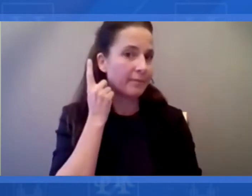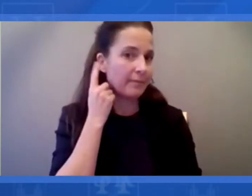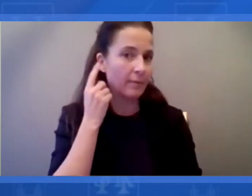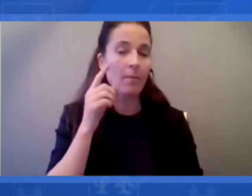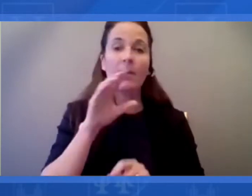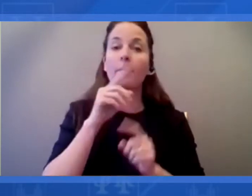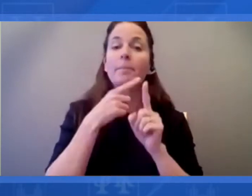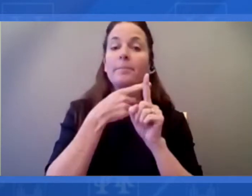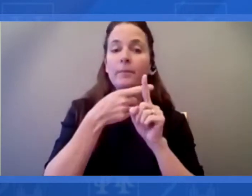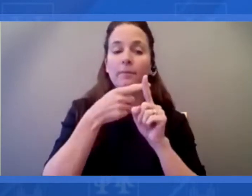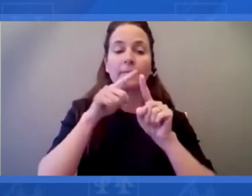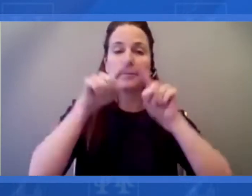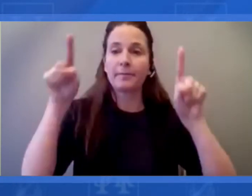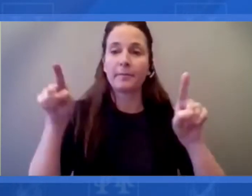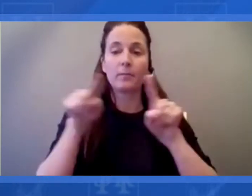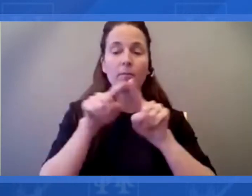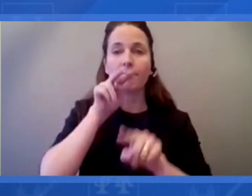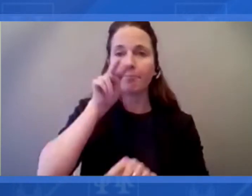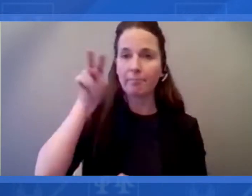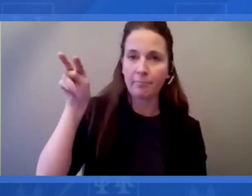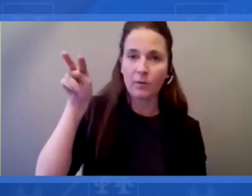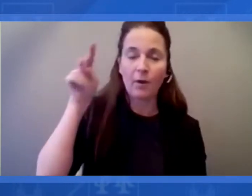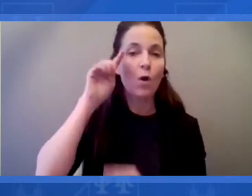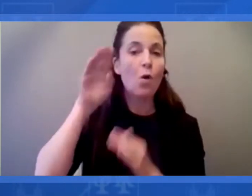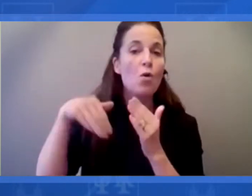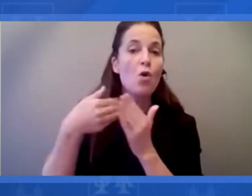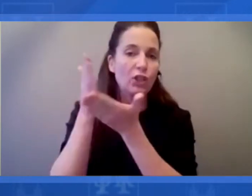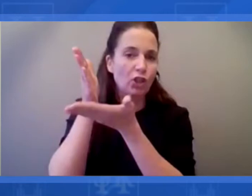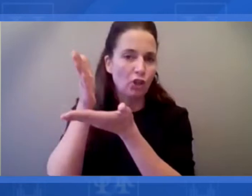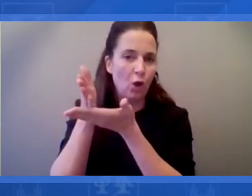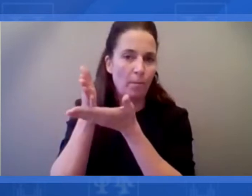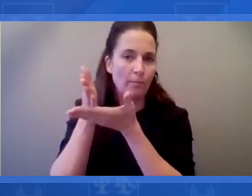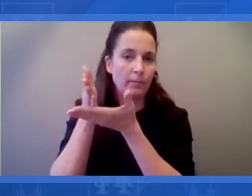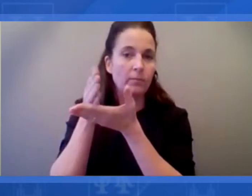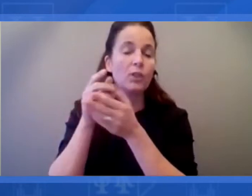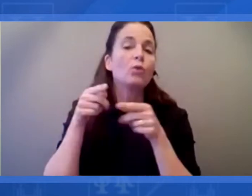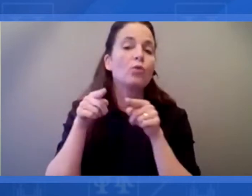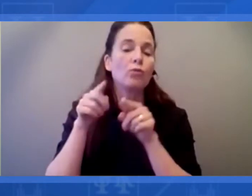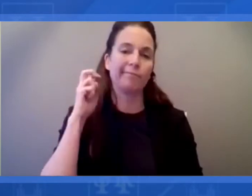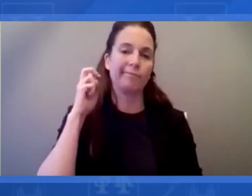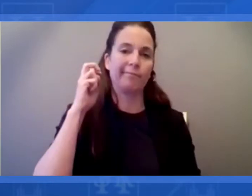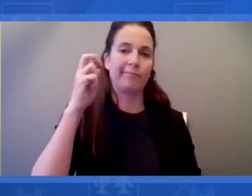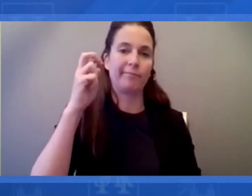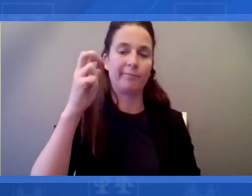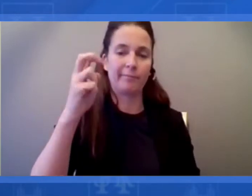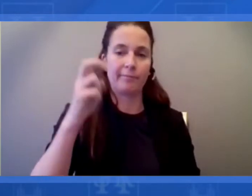all destination points or stops while vehicle is en route. General